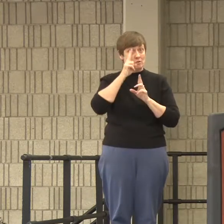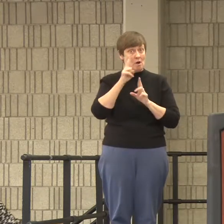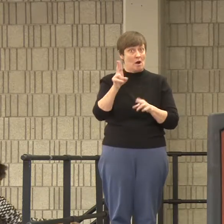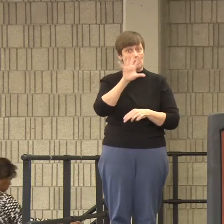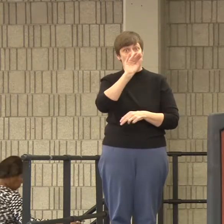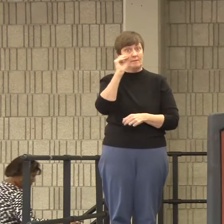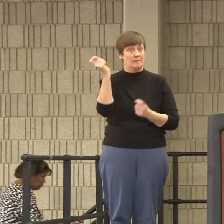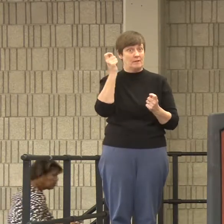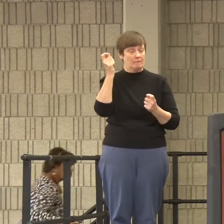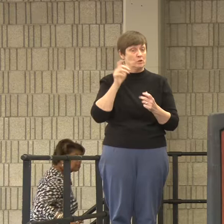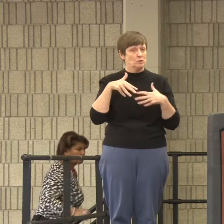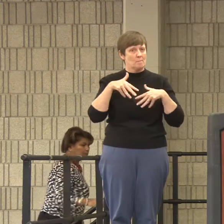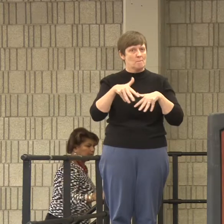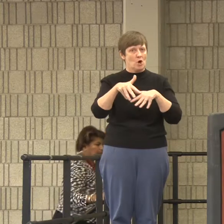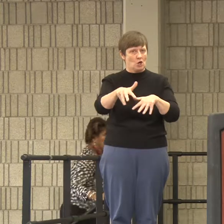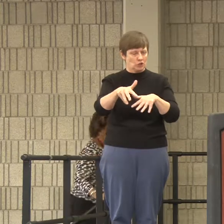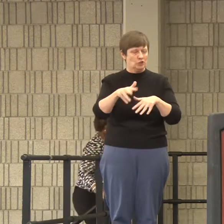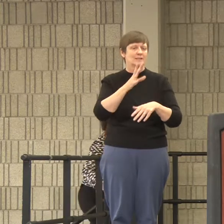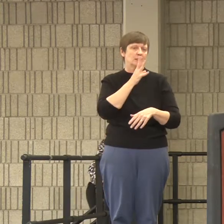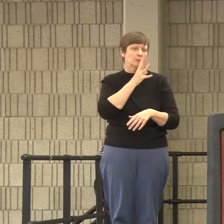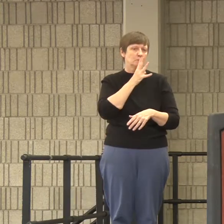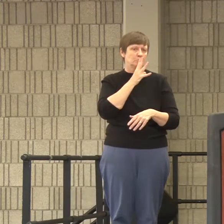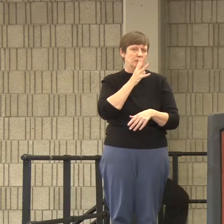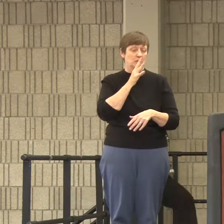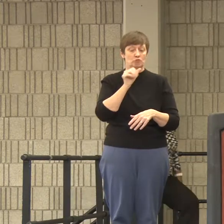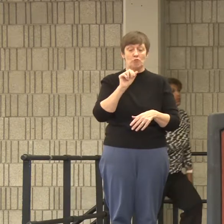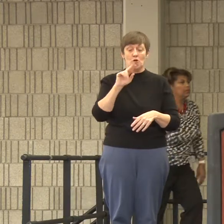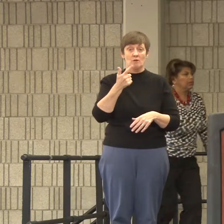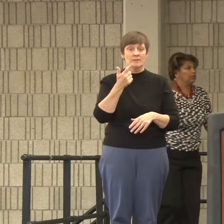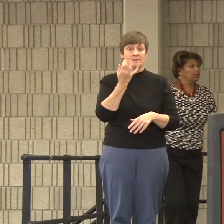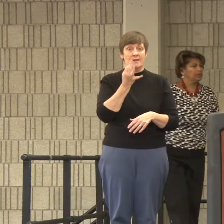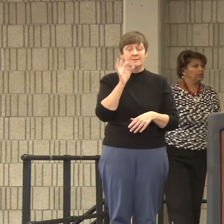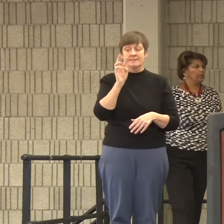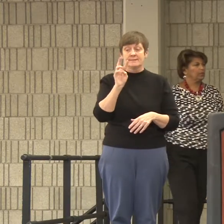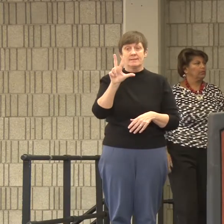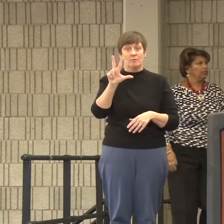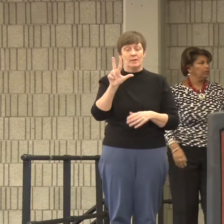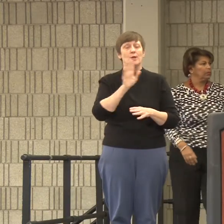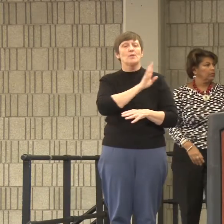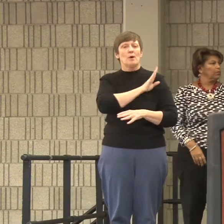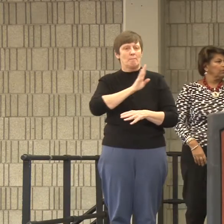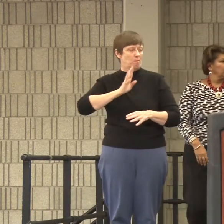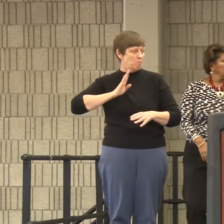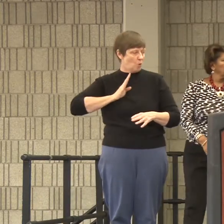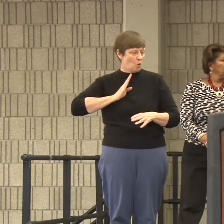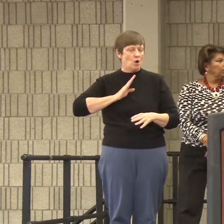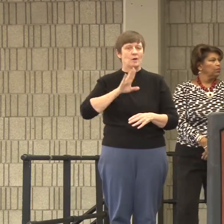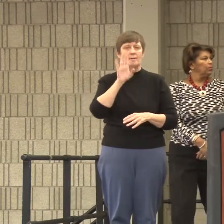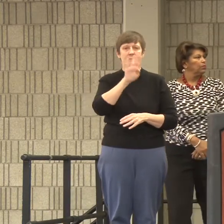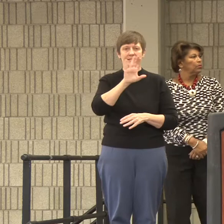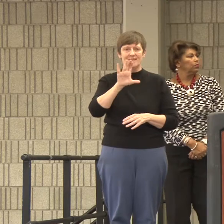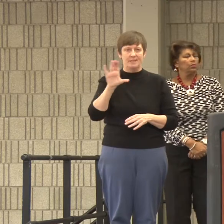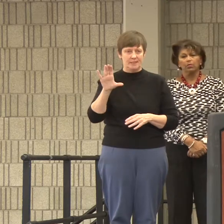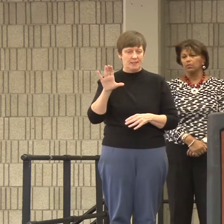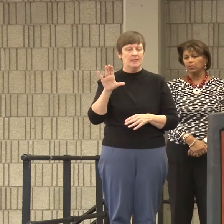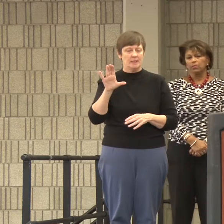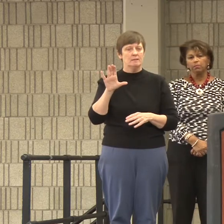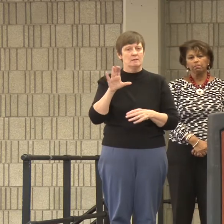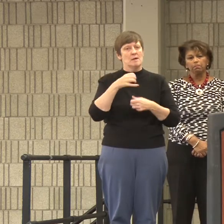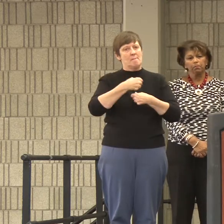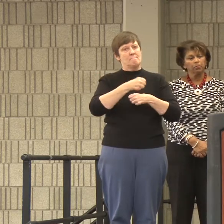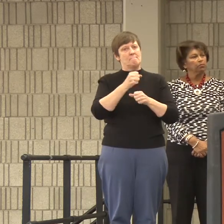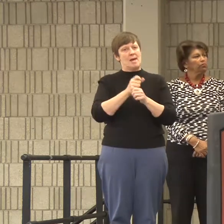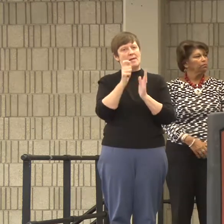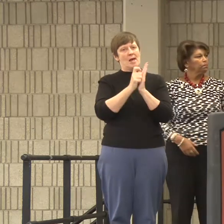march, a historic speech at the march in August 63, the Board of Trustees at BCC created an